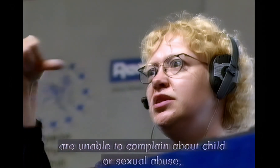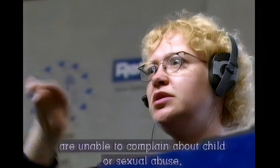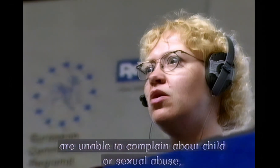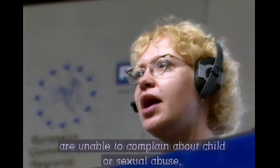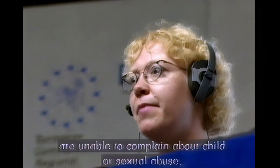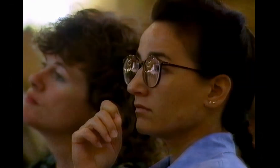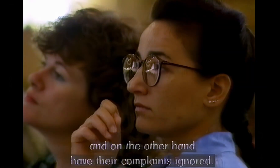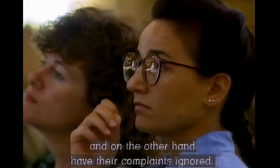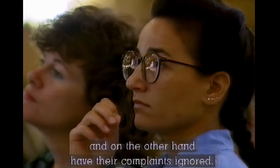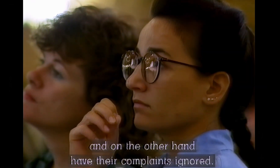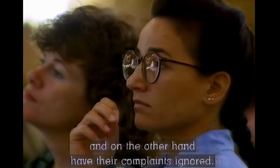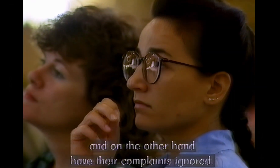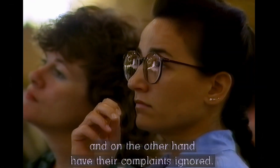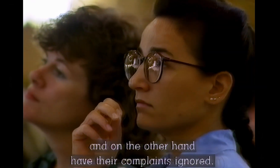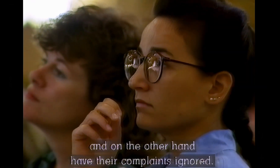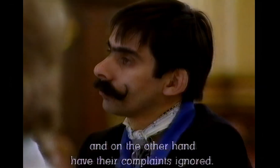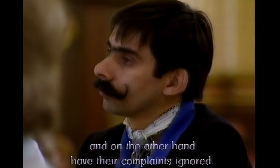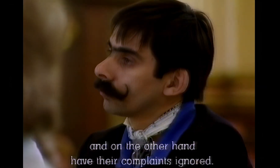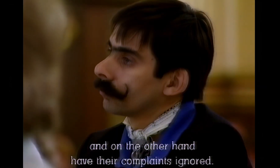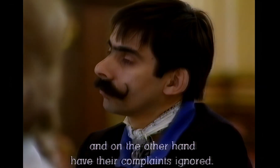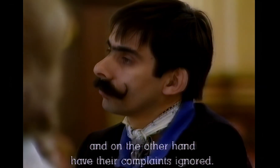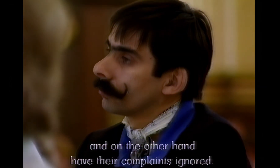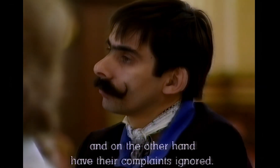other hand, have their complaints ignored.